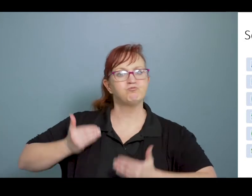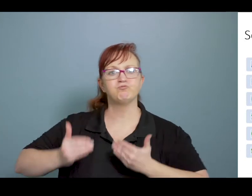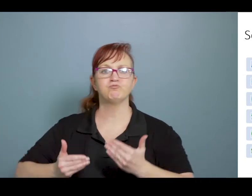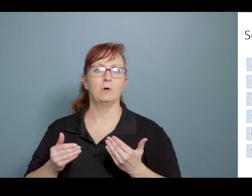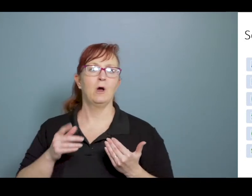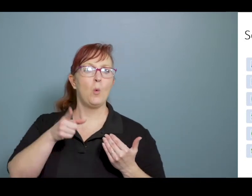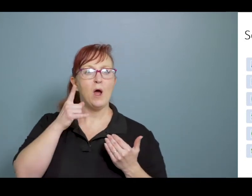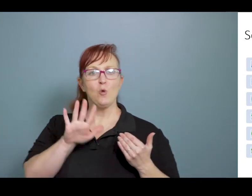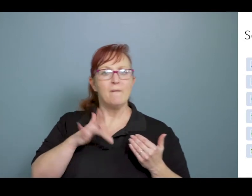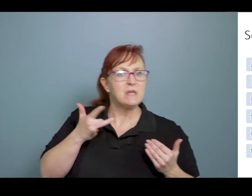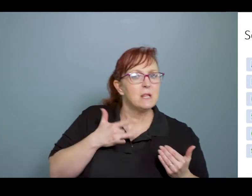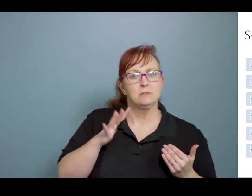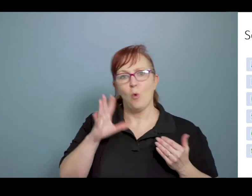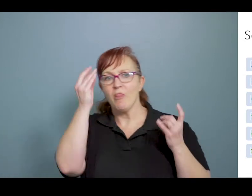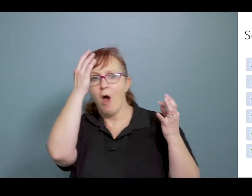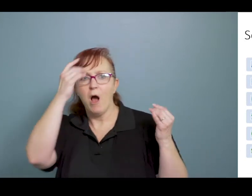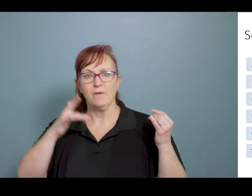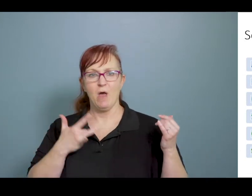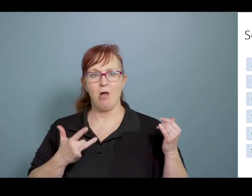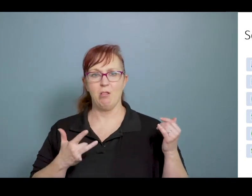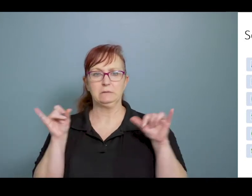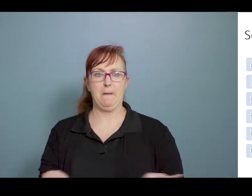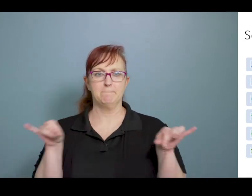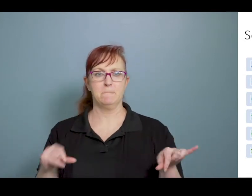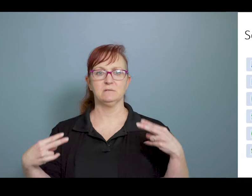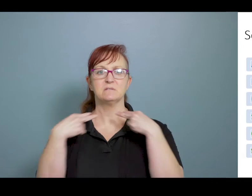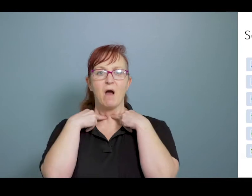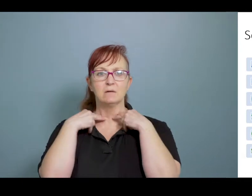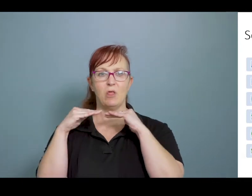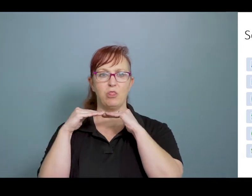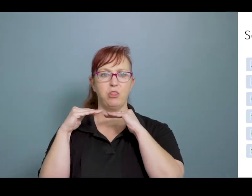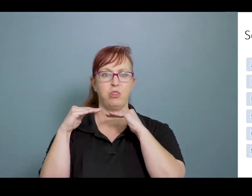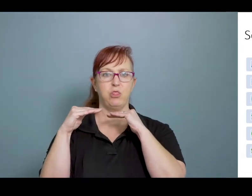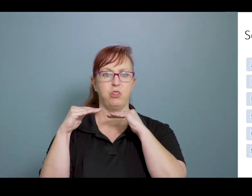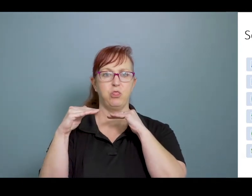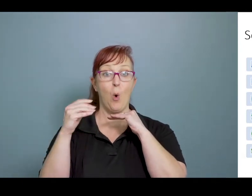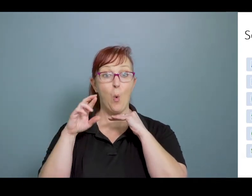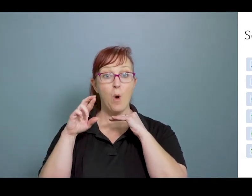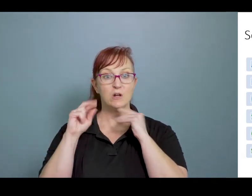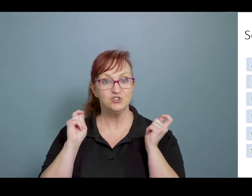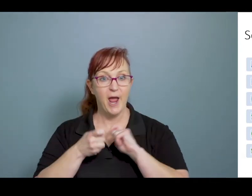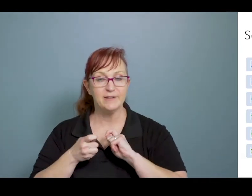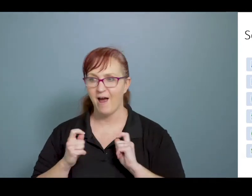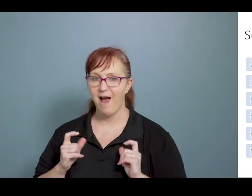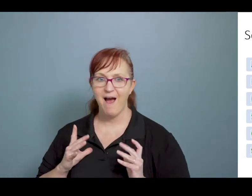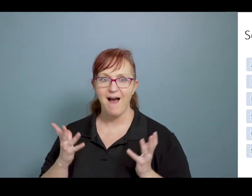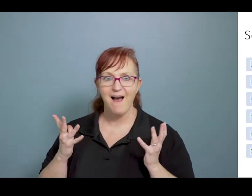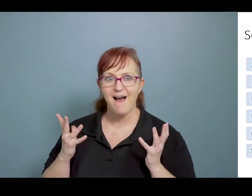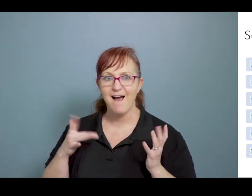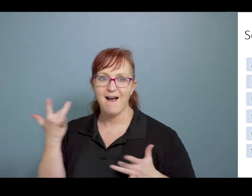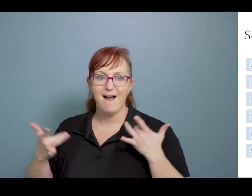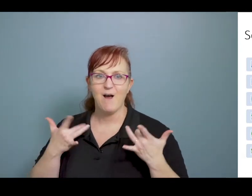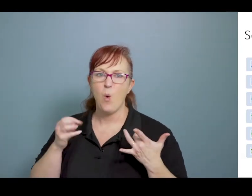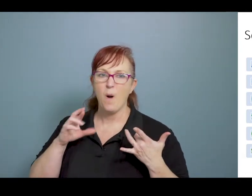thoughts are you experiencing? Do you feel stuck? Are there things that you're excited about? Are there things that you're struggling